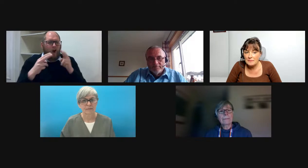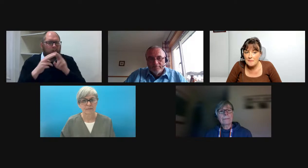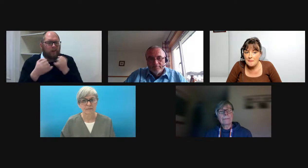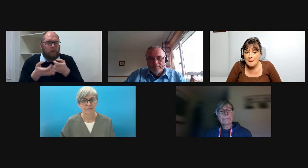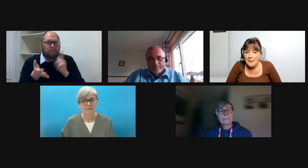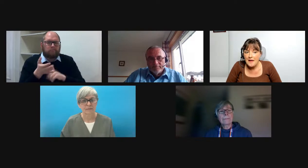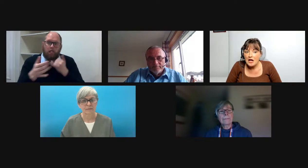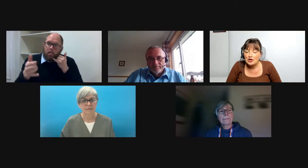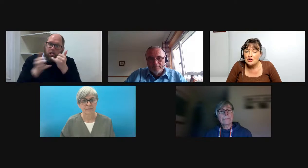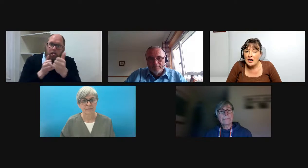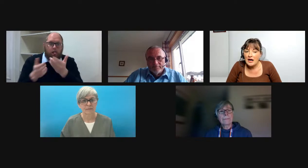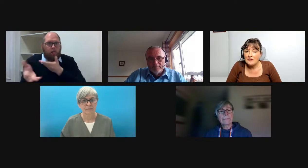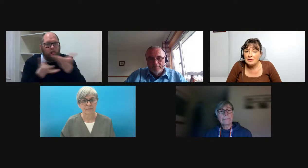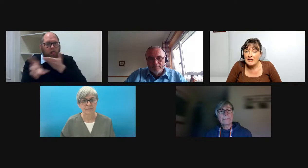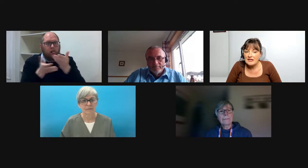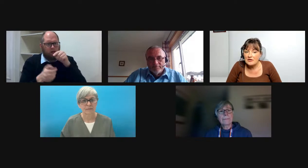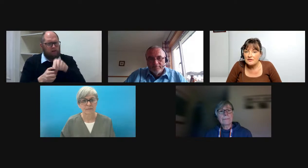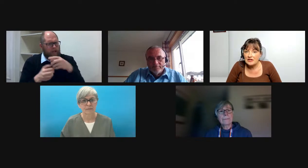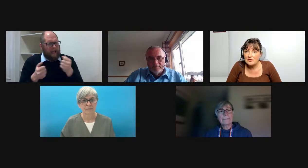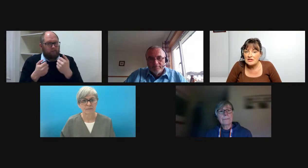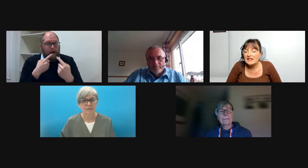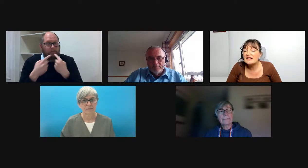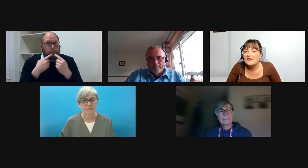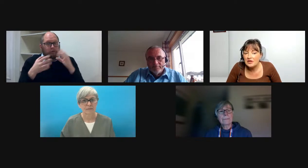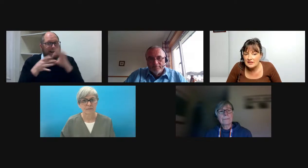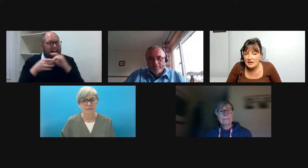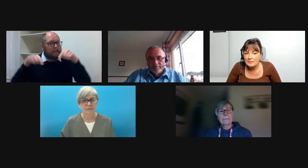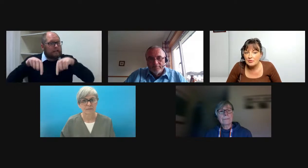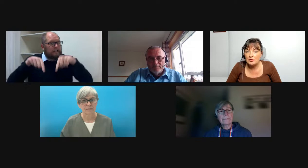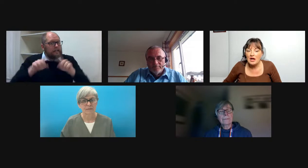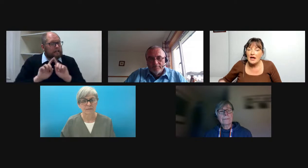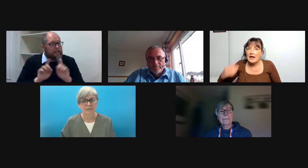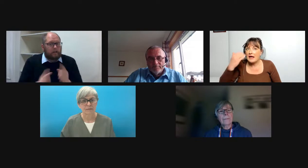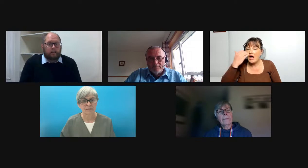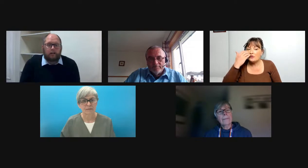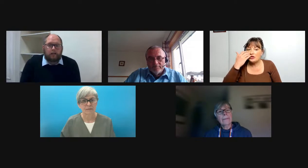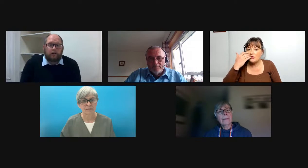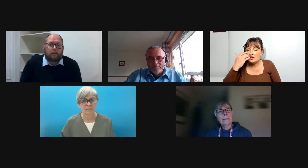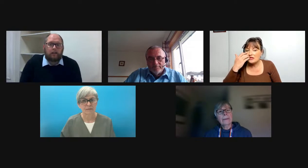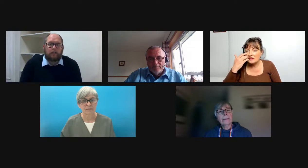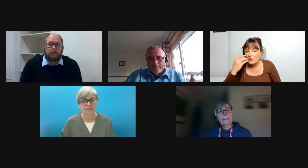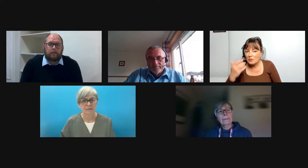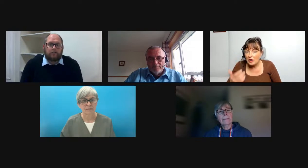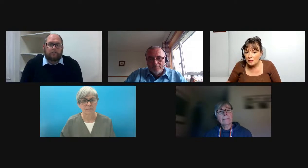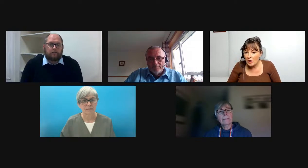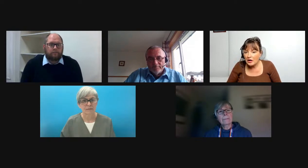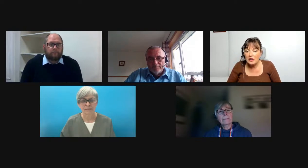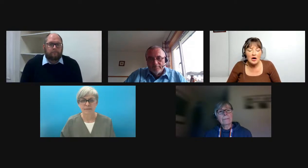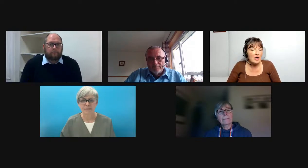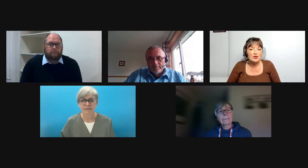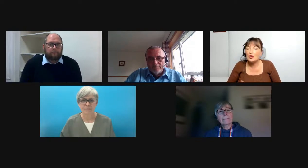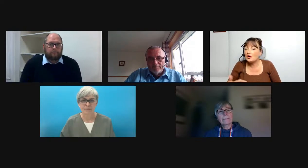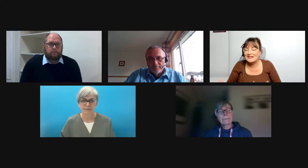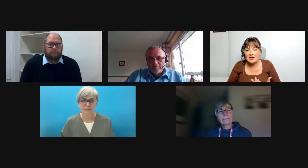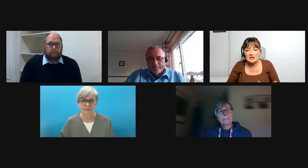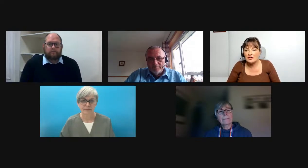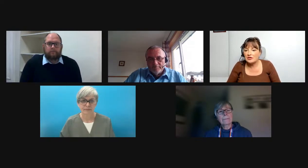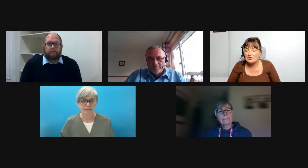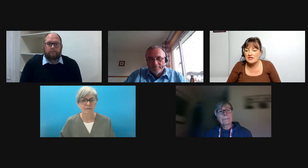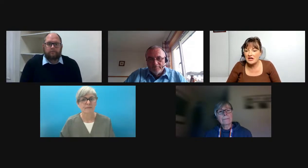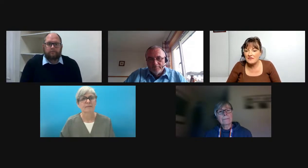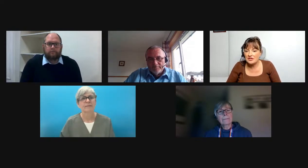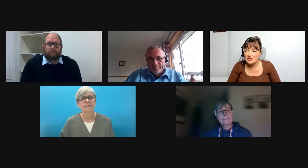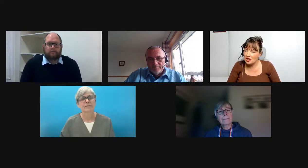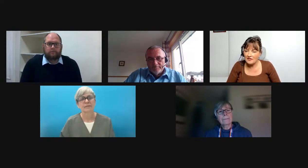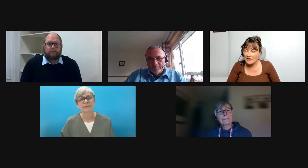Do you have BSL videos, like say for example, how do you contact 111 or how you contact